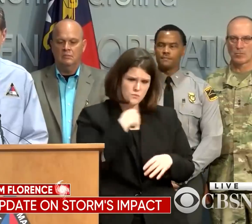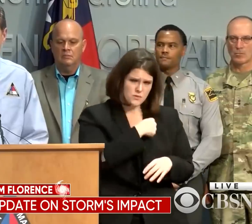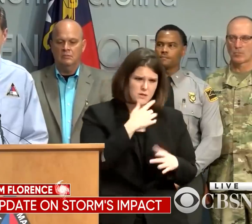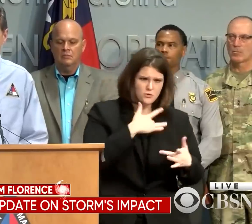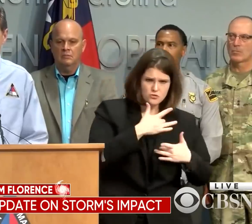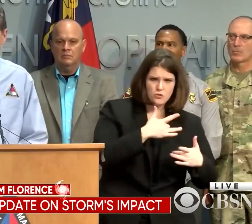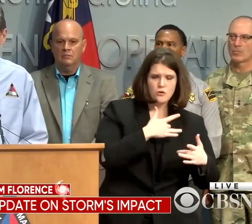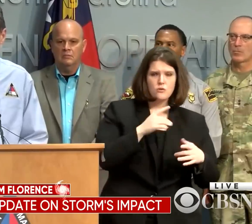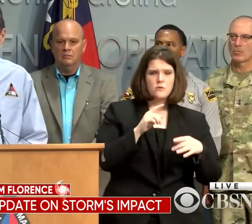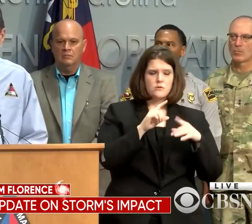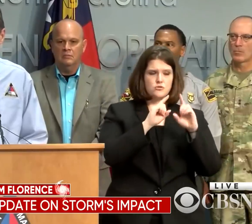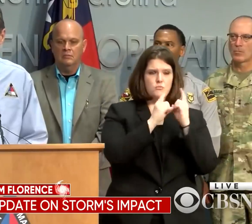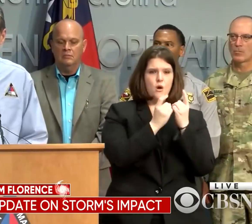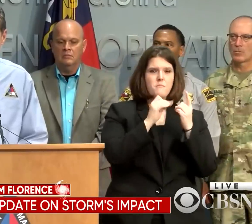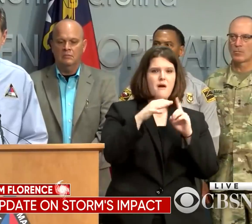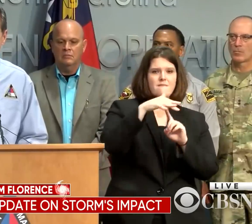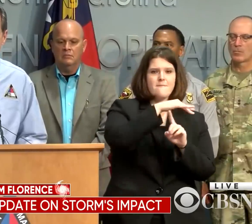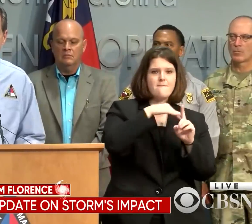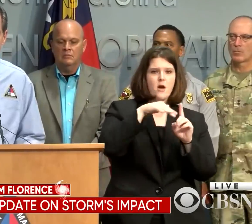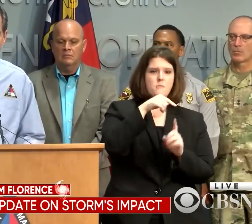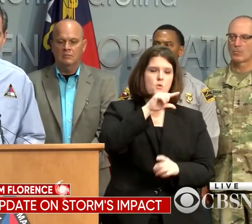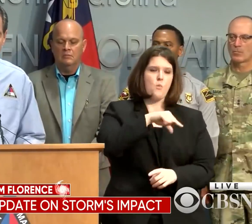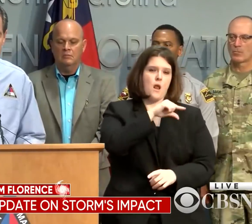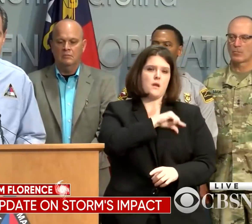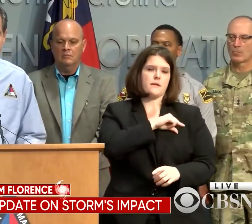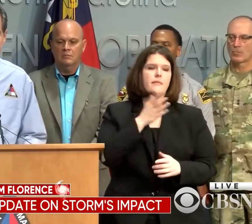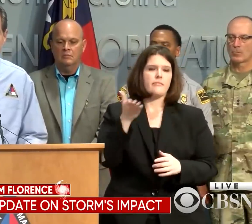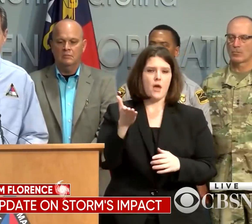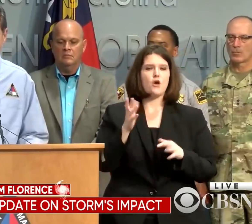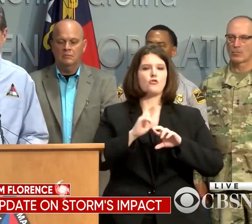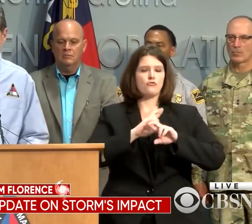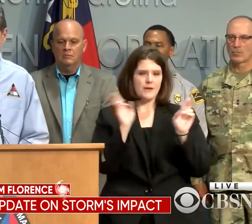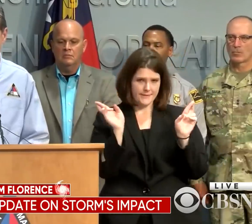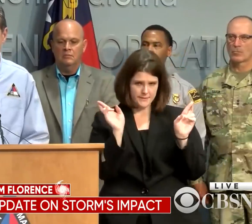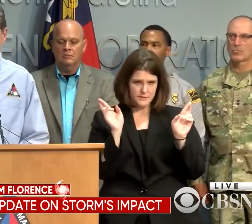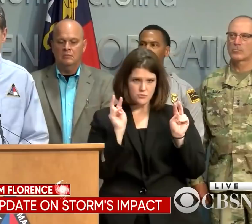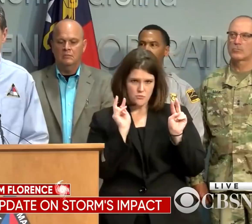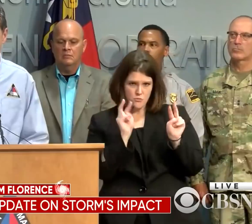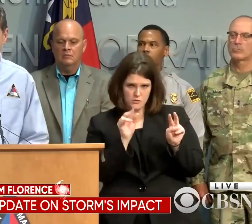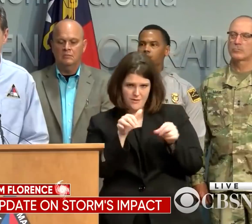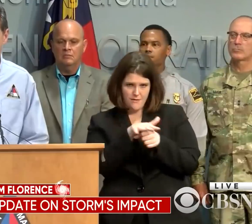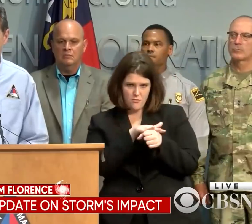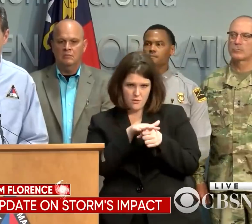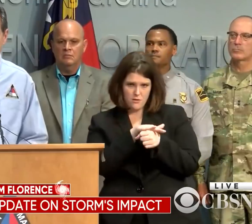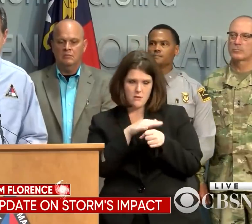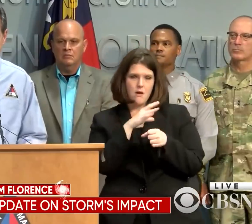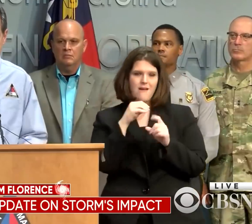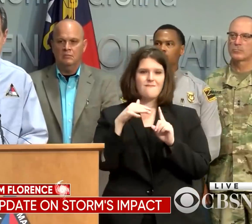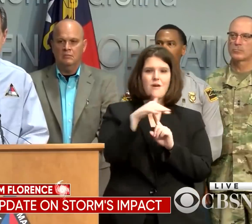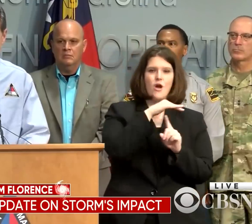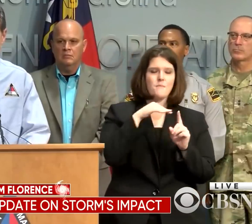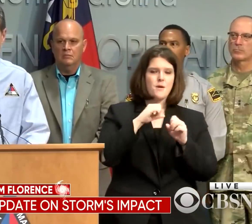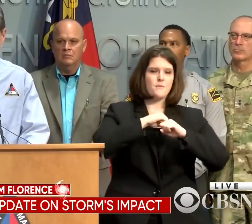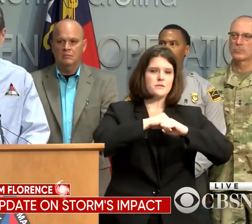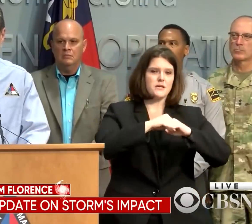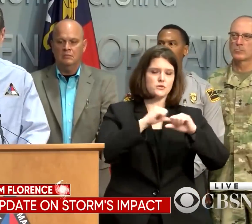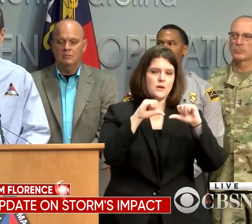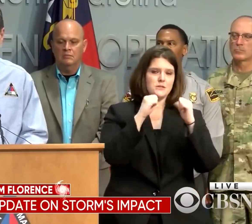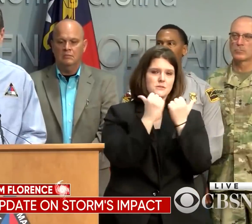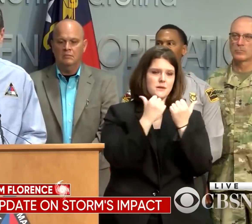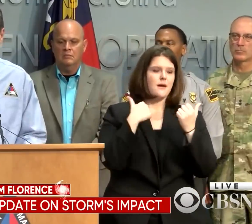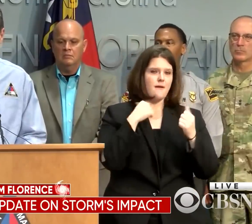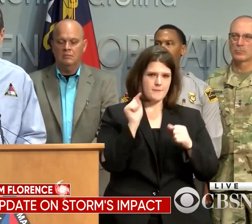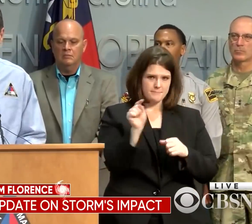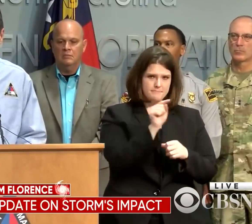have our Department of Environmental Quality that is on the ready, in addition to our Environmental Protection Agency